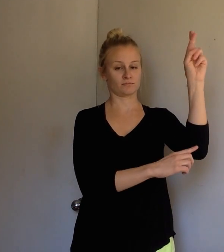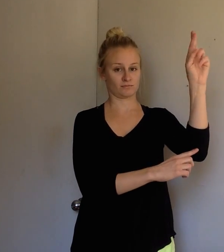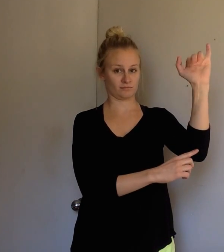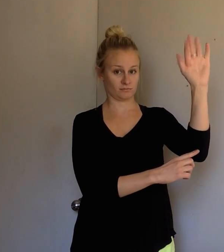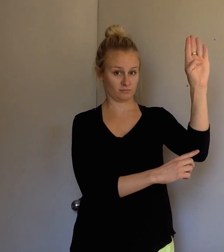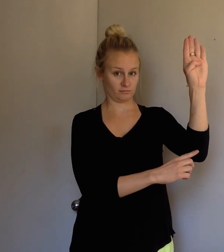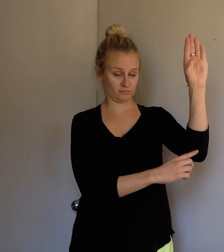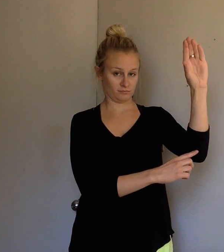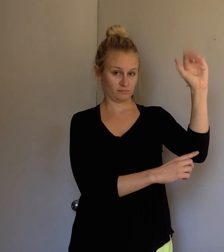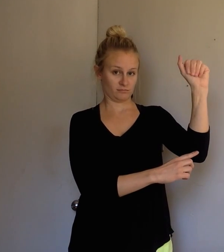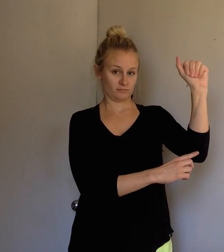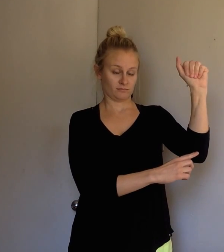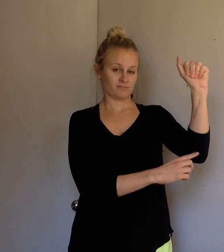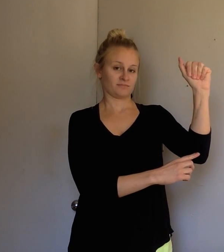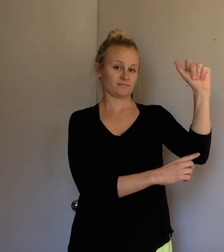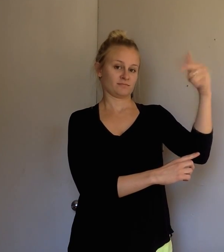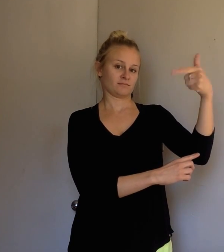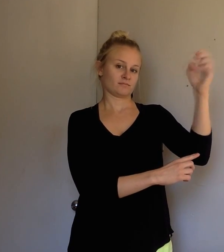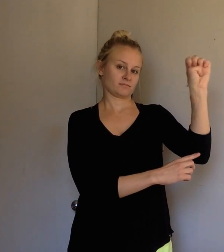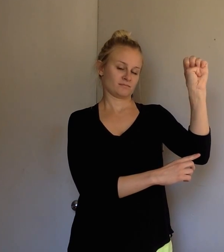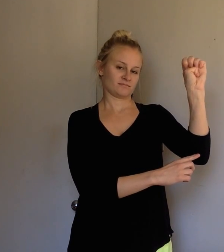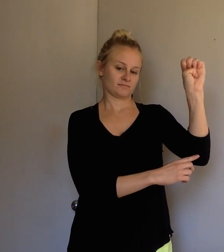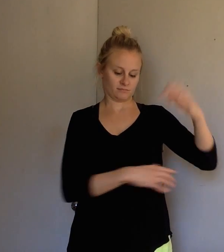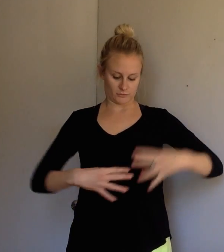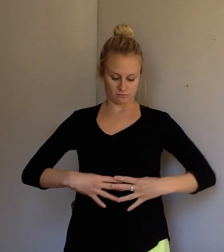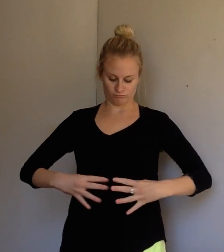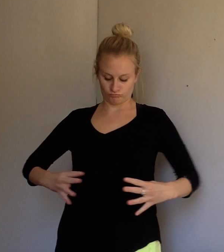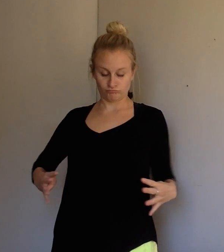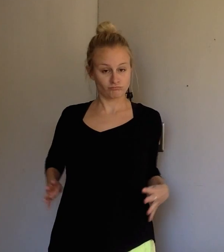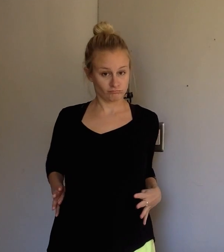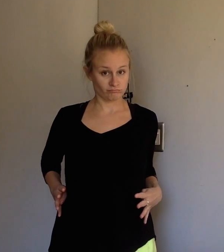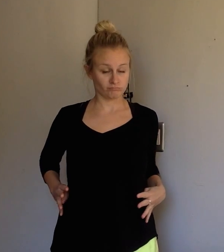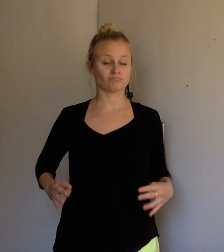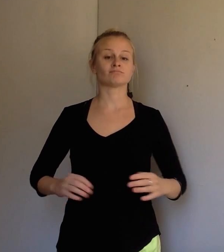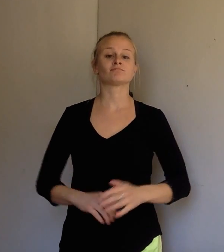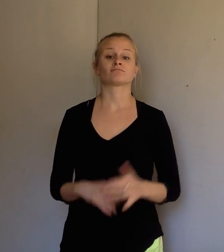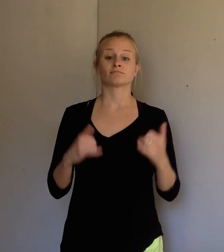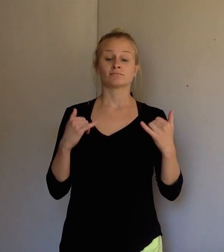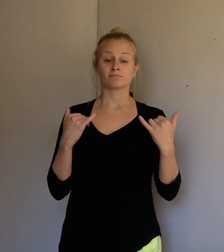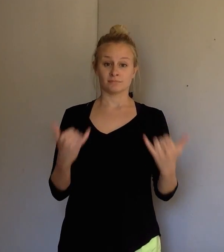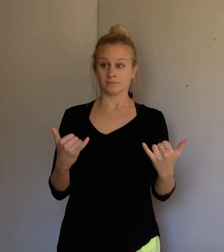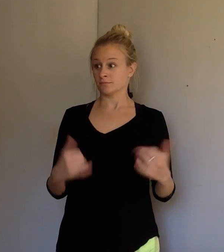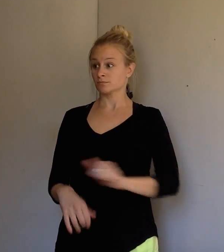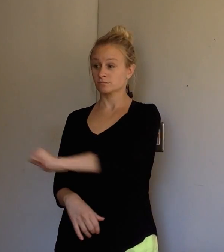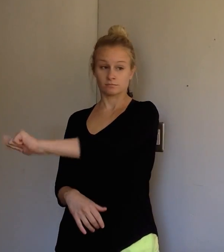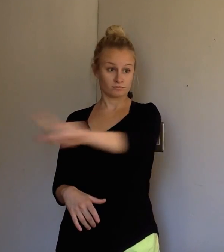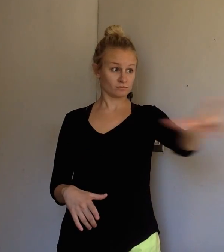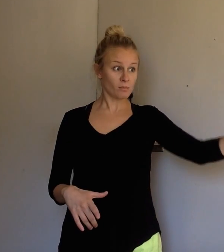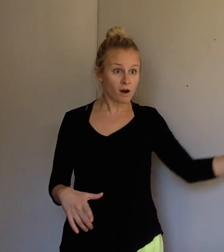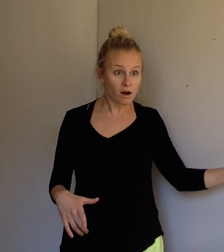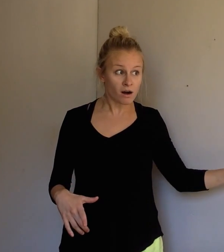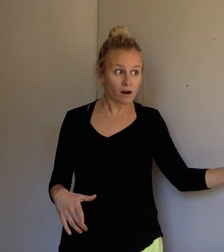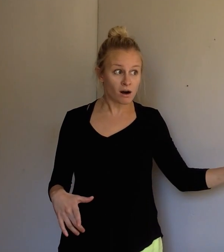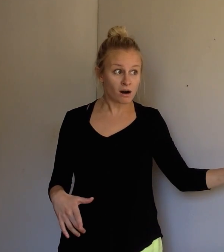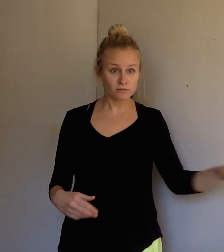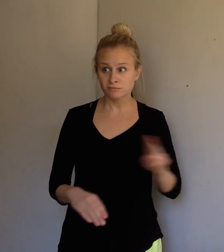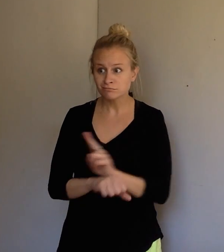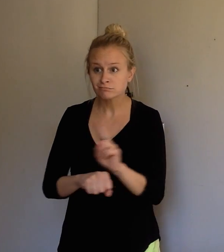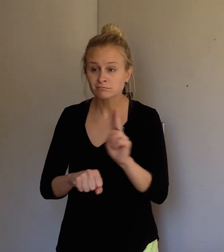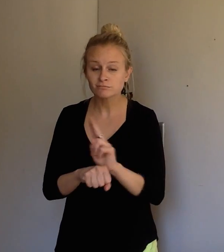using your rib cage all the time. What you're all doing at the moment with your rib cage, and don't stop doing it, is breathing. So you use the intercostal muscles,